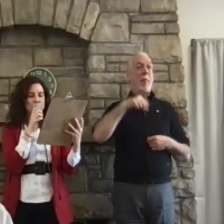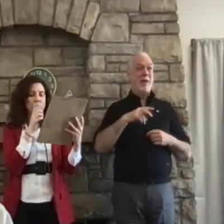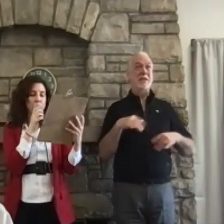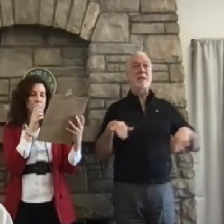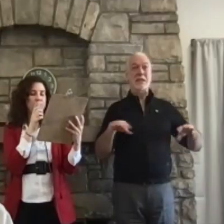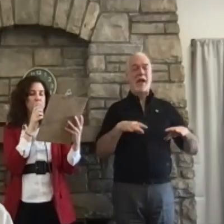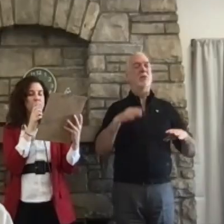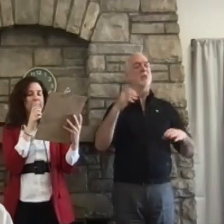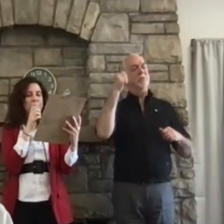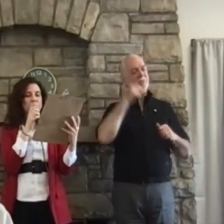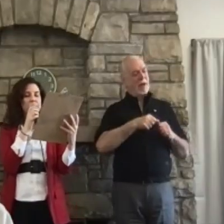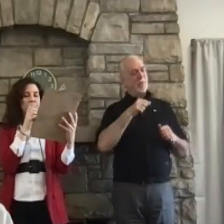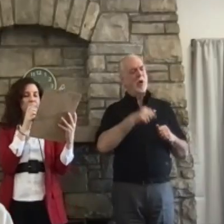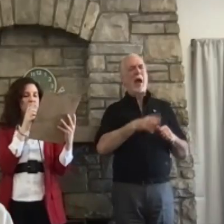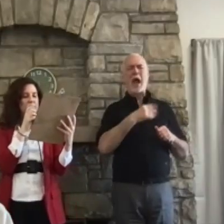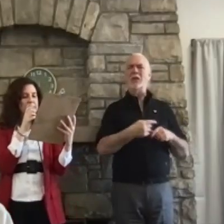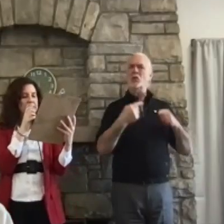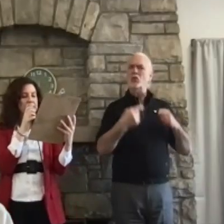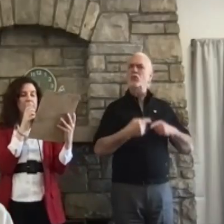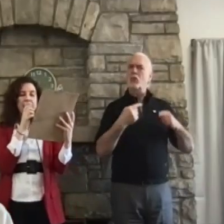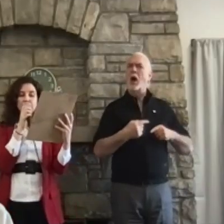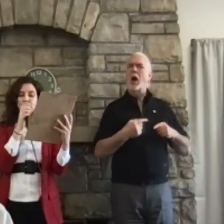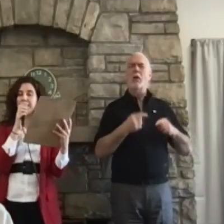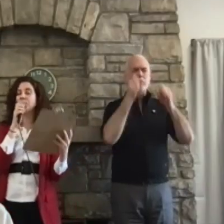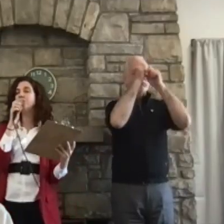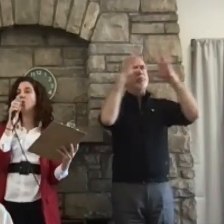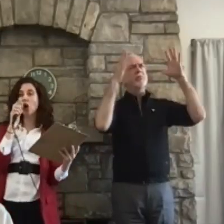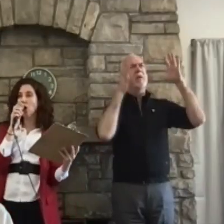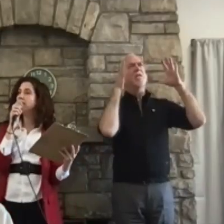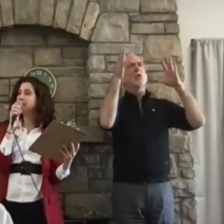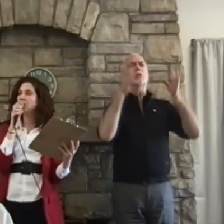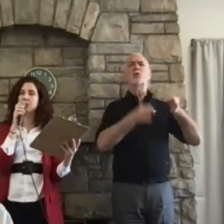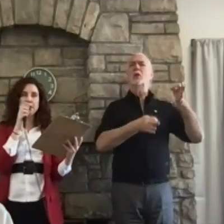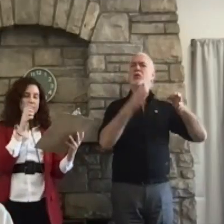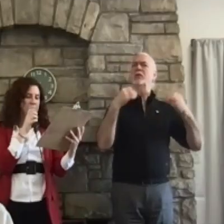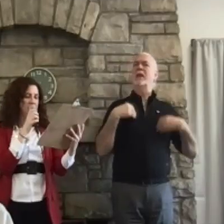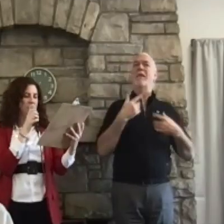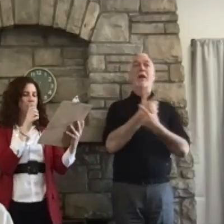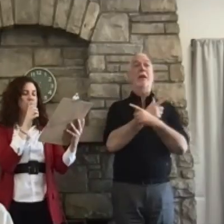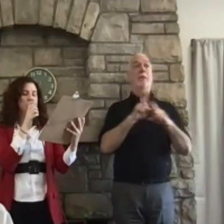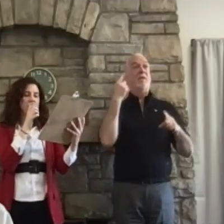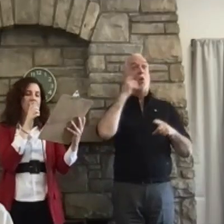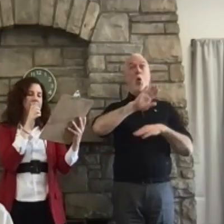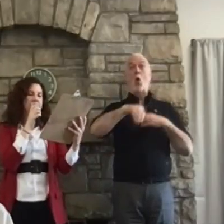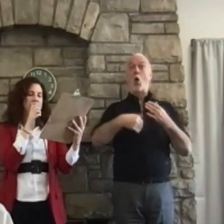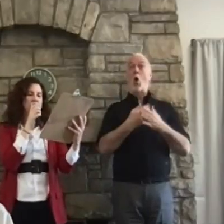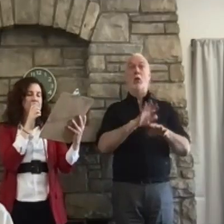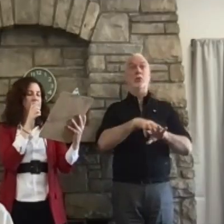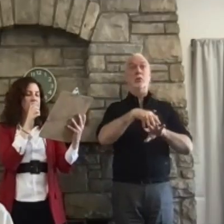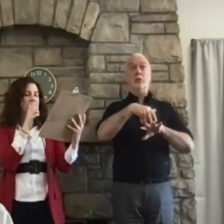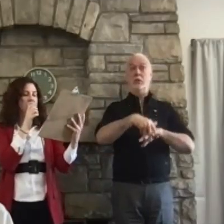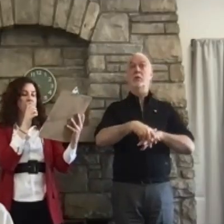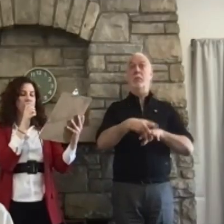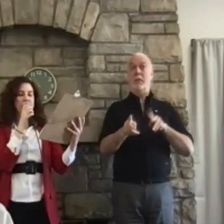actively struggle for a future characterized by justice and liberation for all Indigenous peoples, from Turtle Island